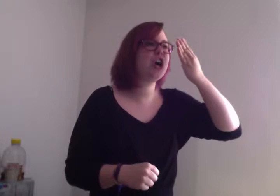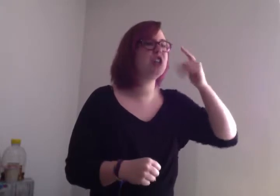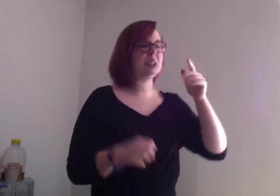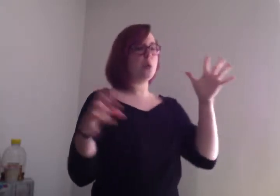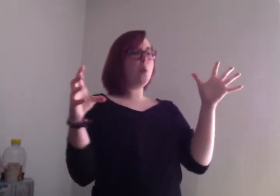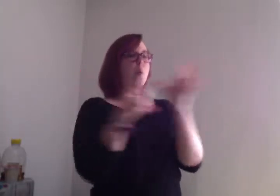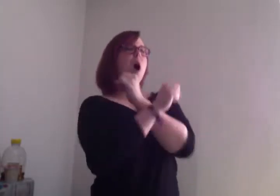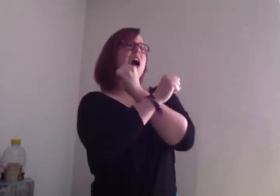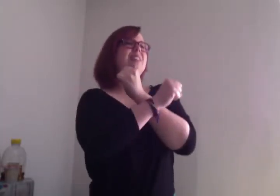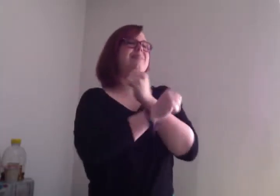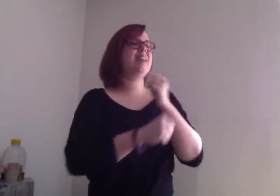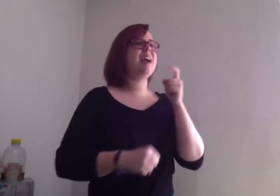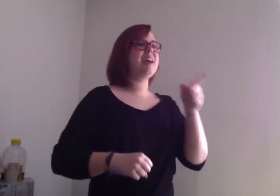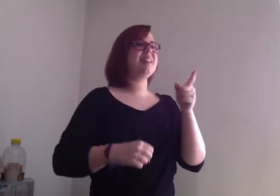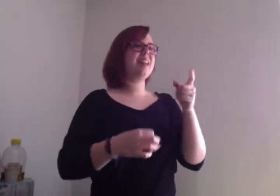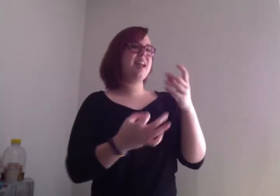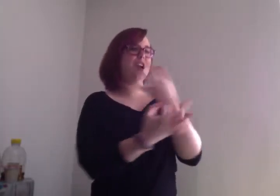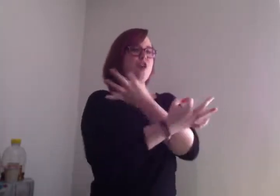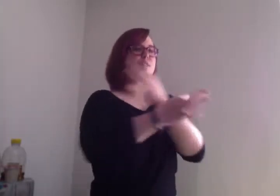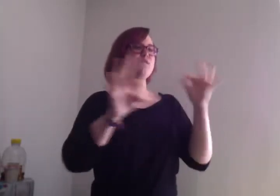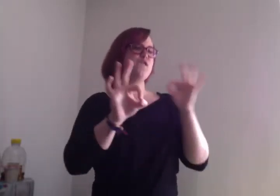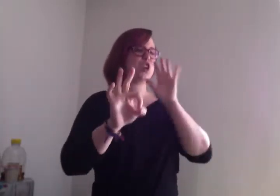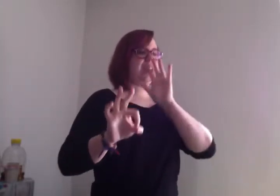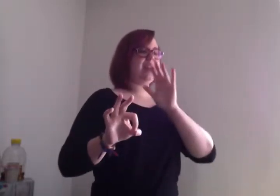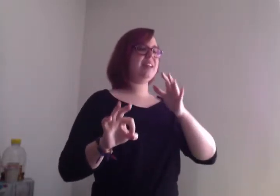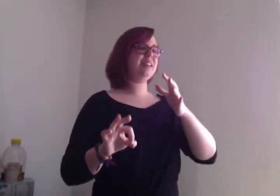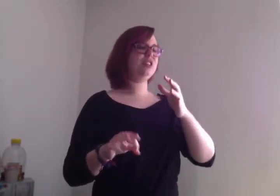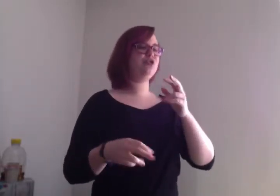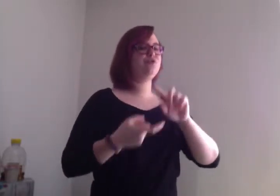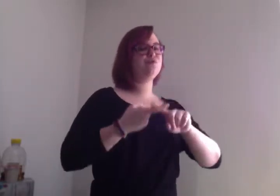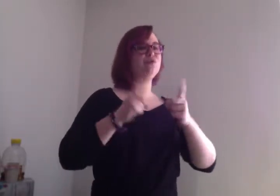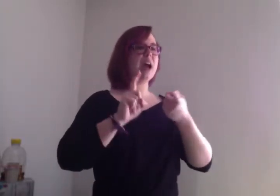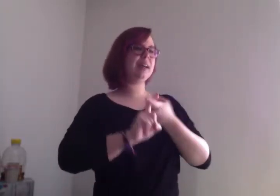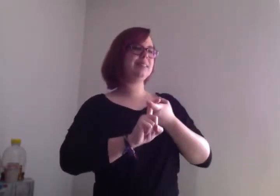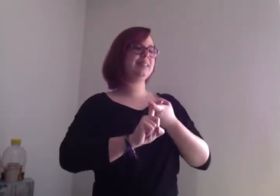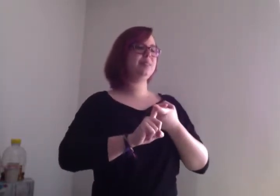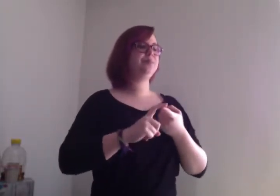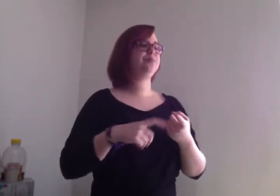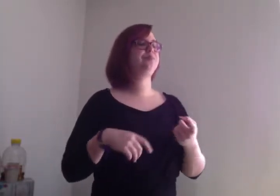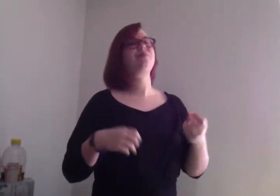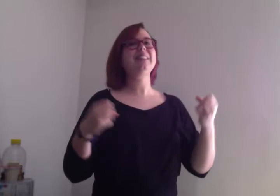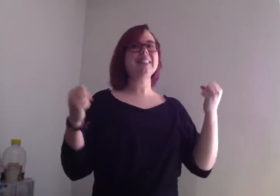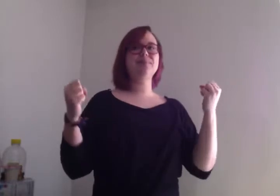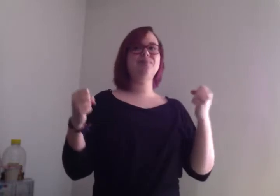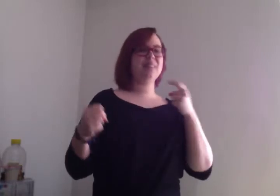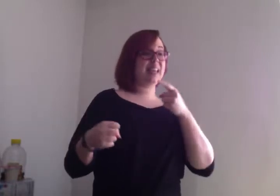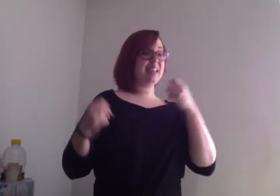friends. They scared those bad pirates into jumping overboard and rowing away in their